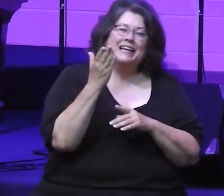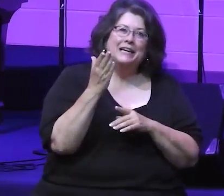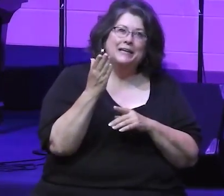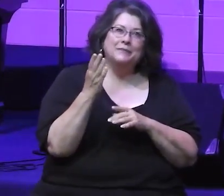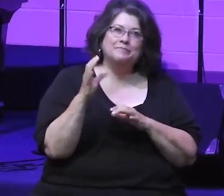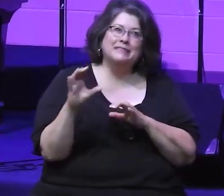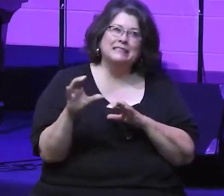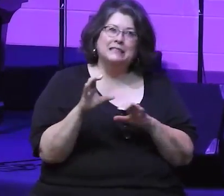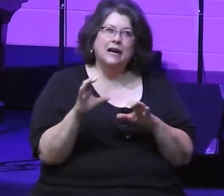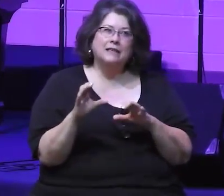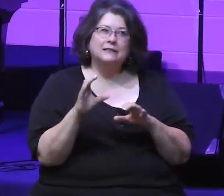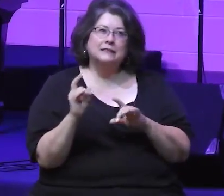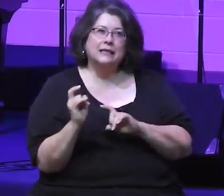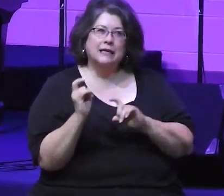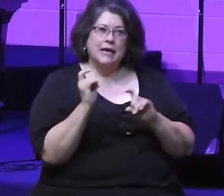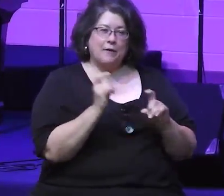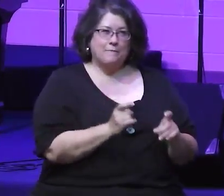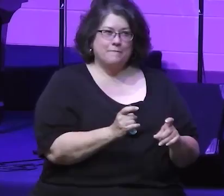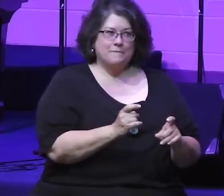the second idea.